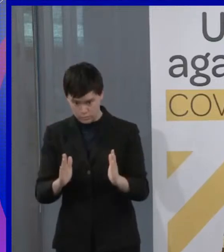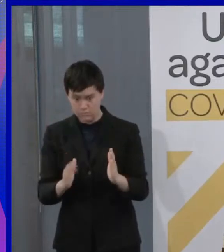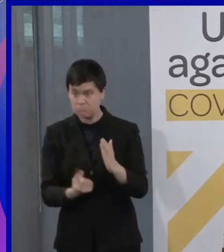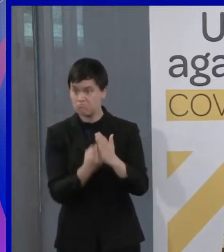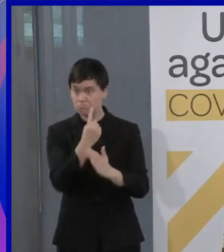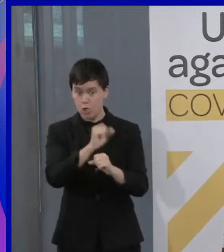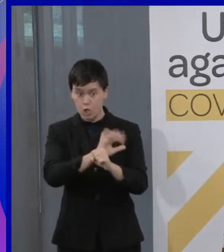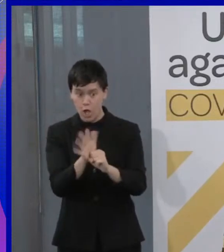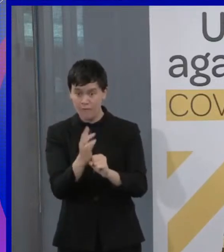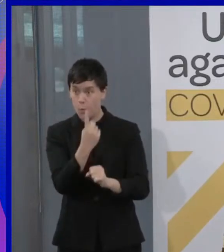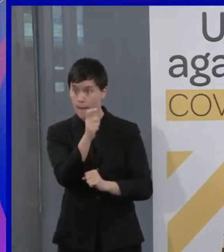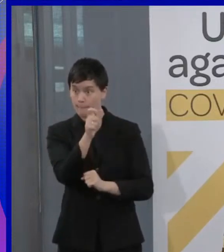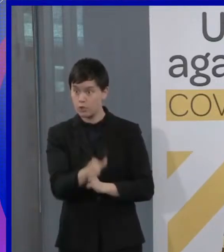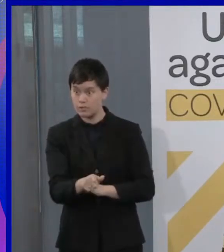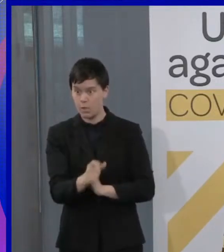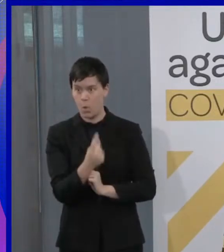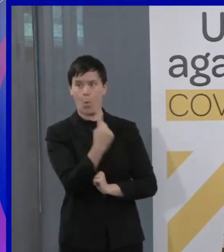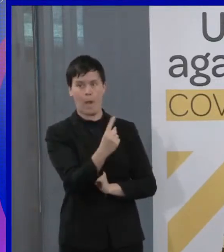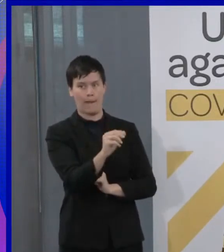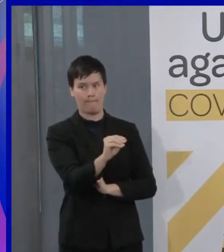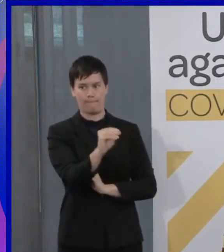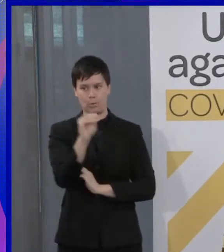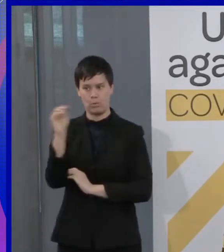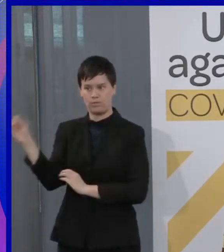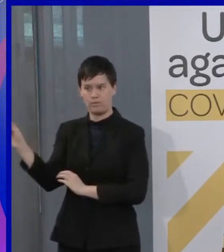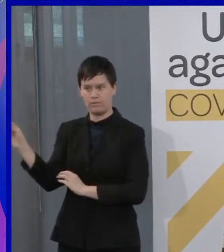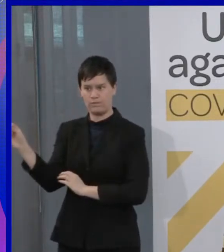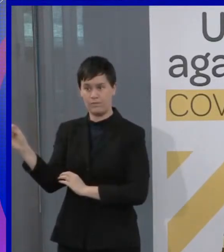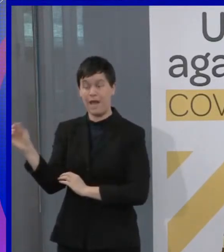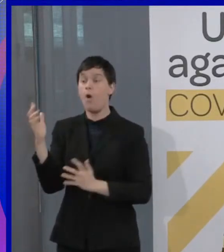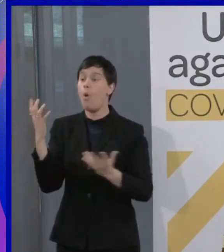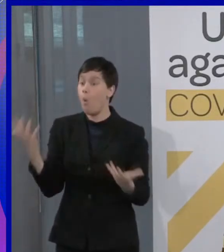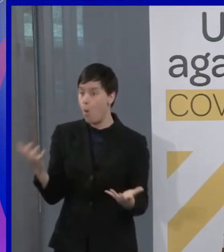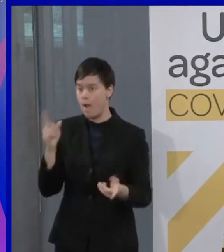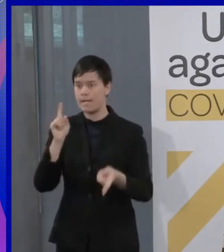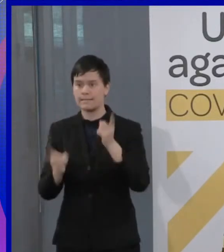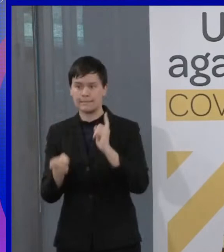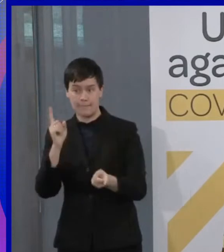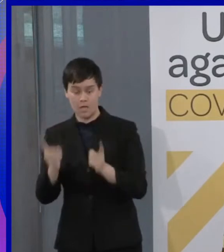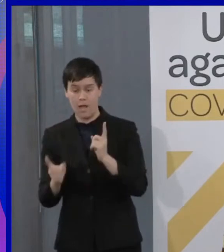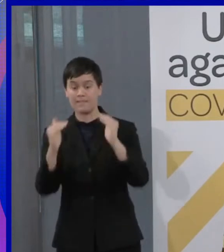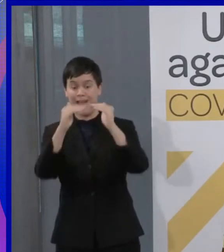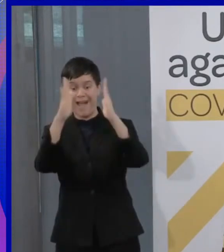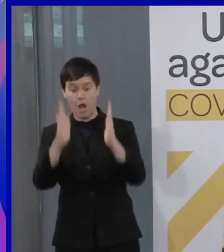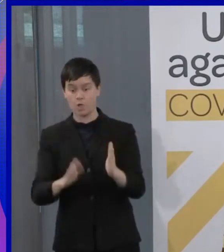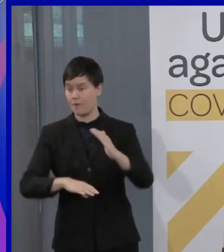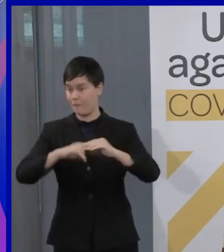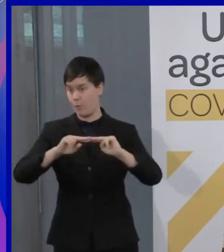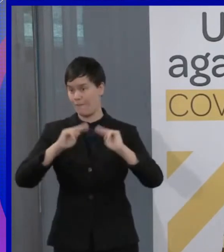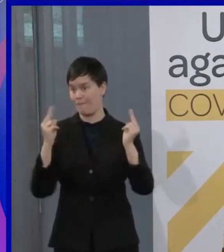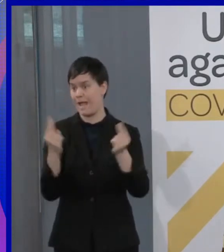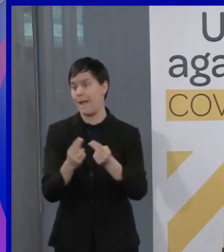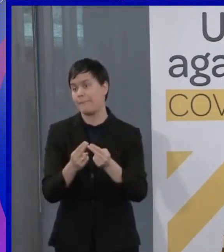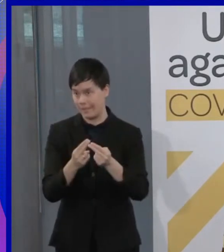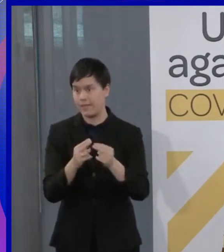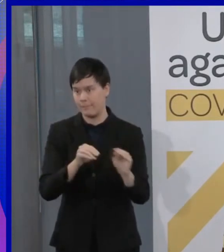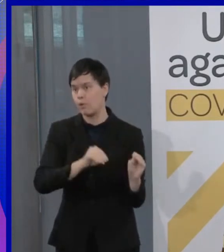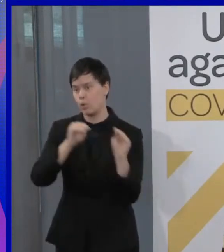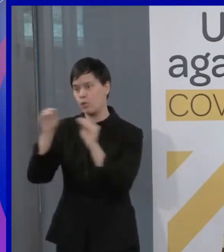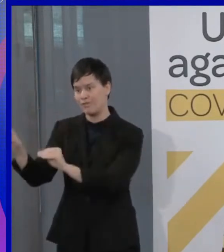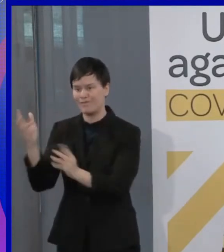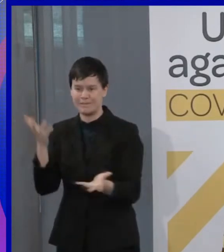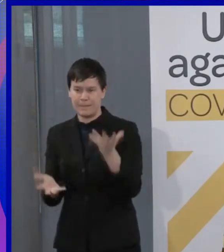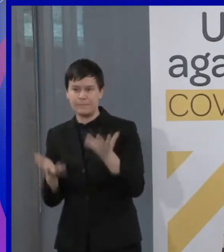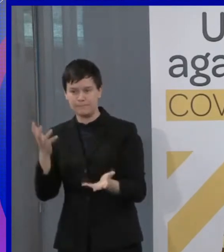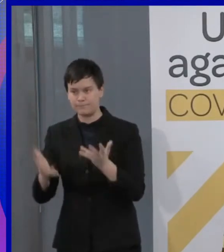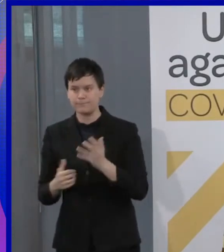the whānau members from that infection that's very common inside the household if there's not that isolation of the case or cases from